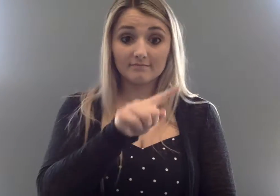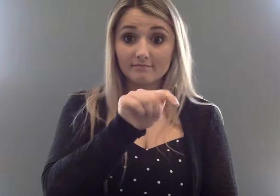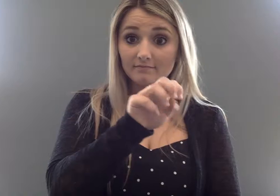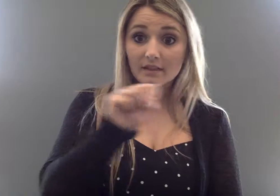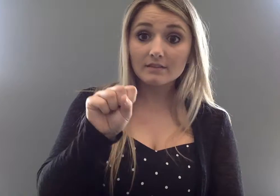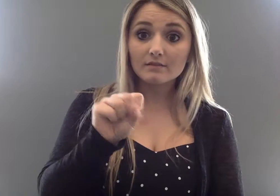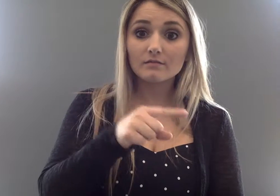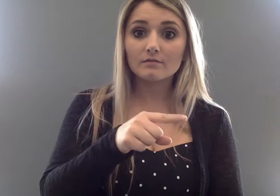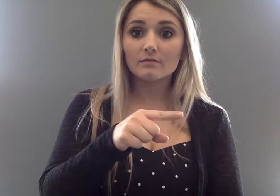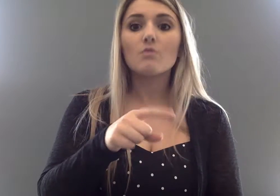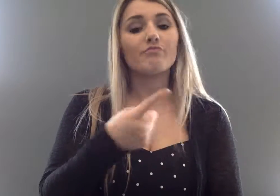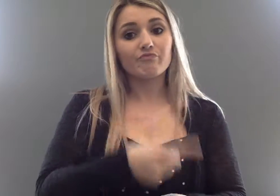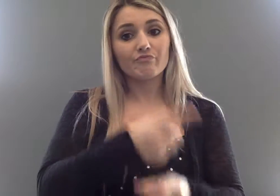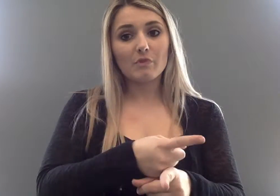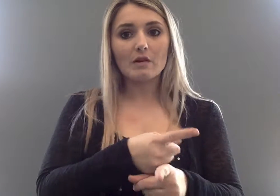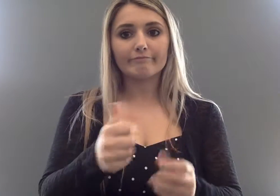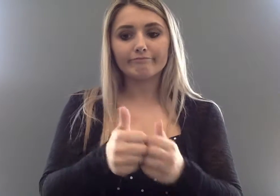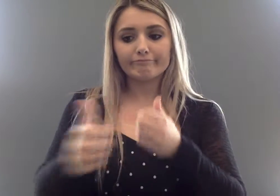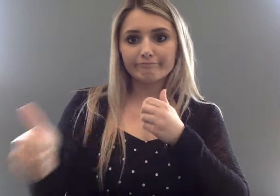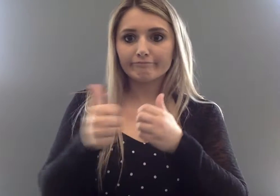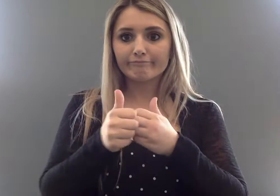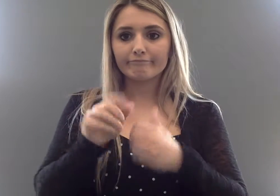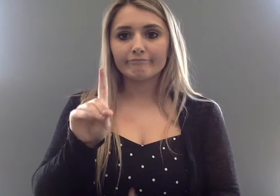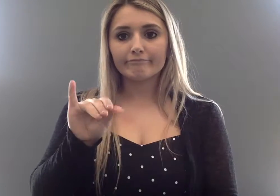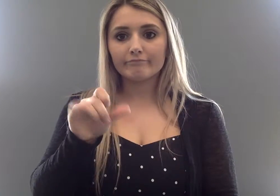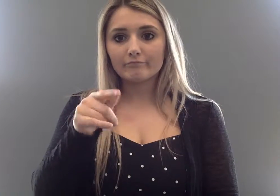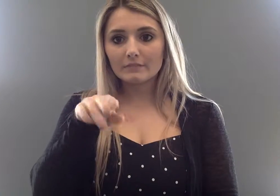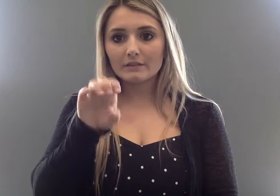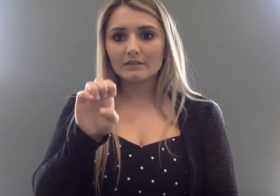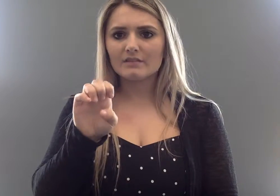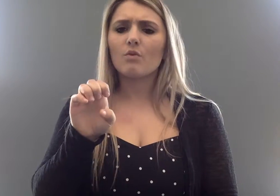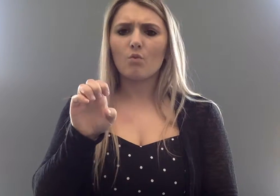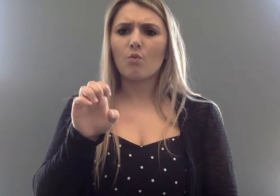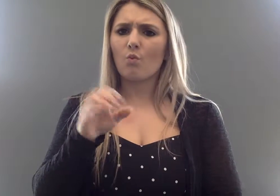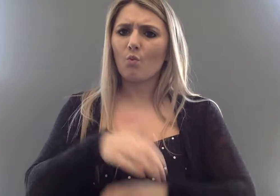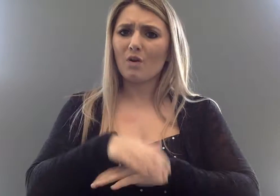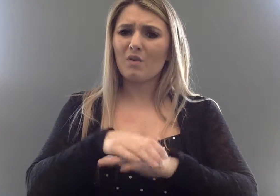All right, distance. They were a long ways away from where they were fighting.